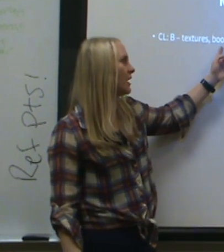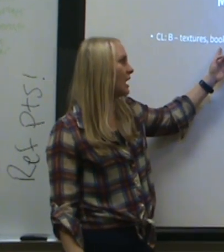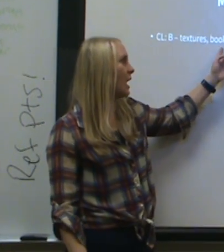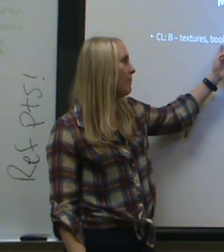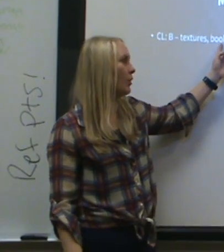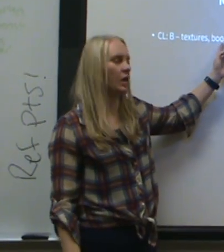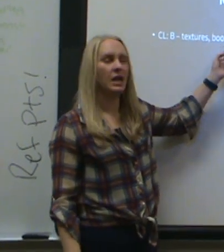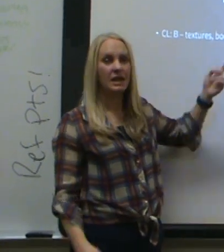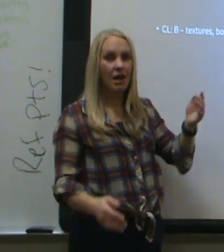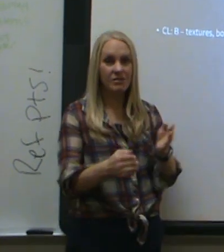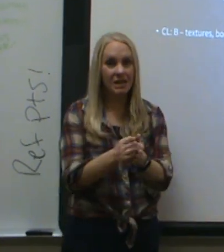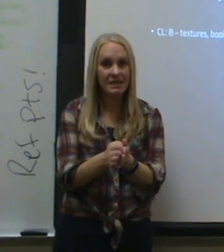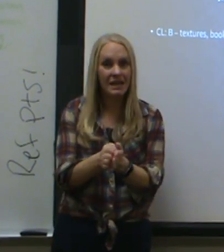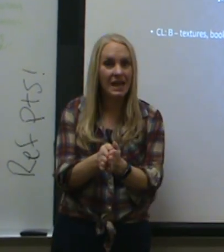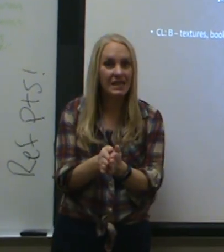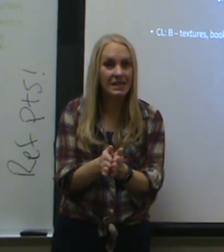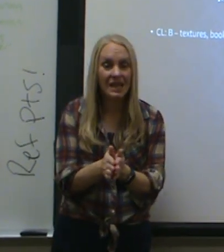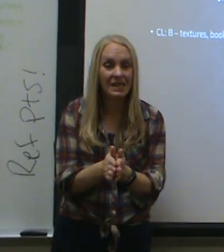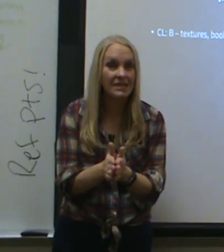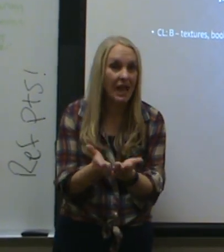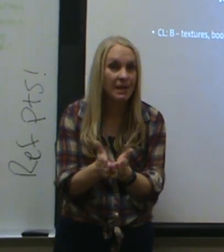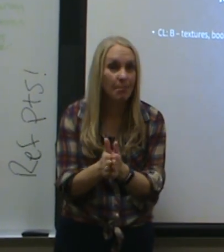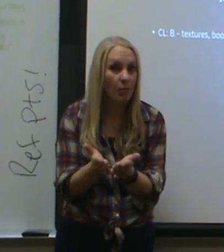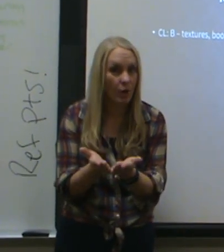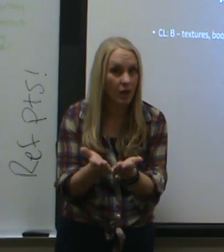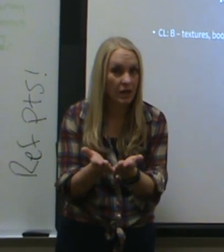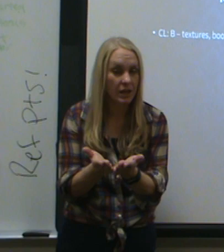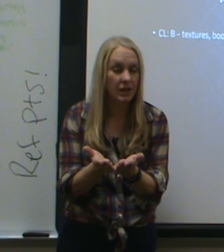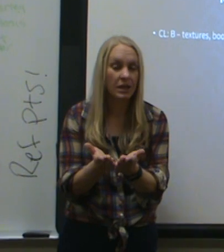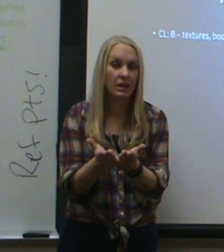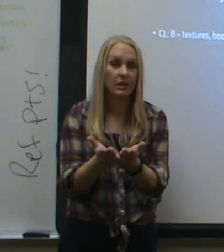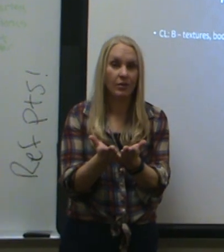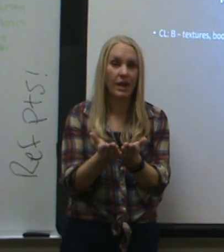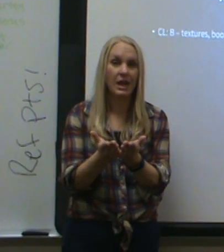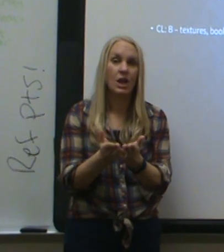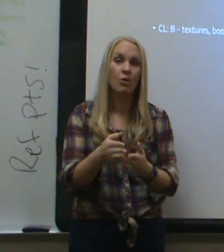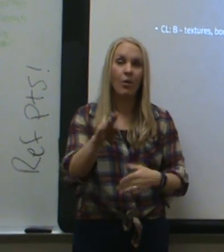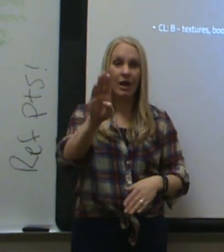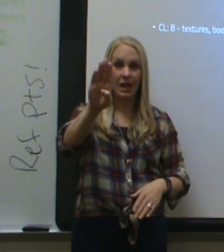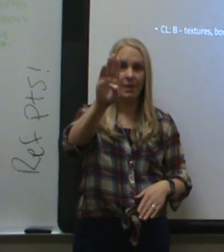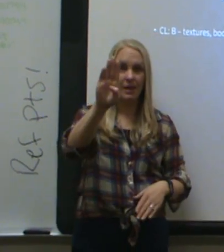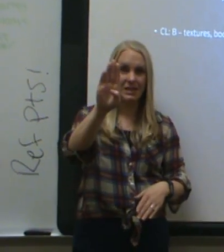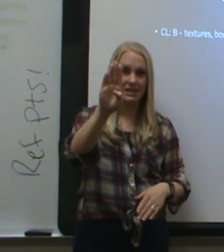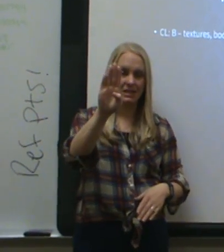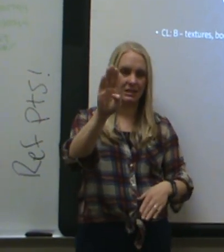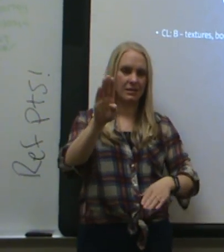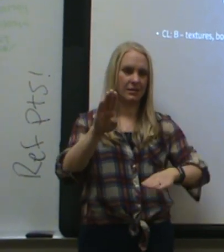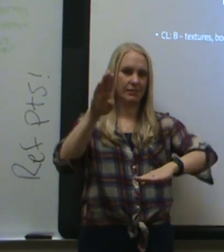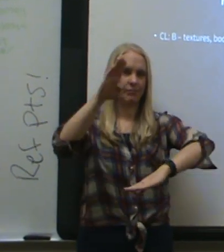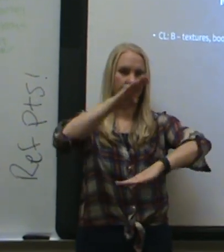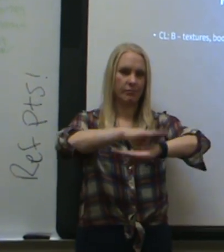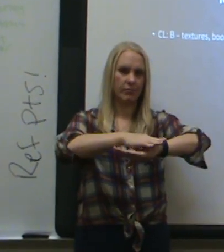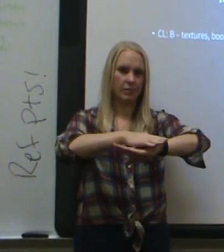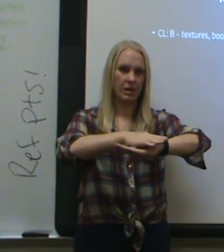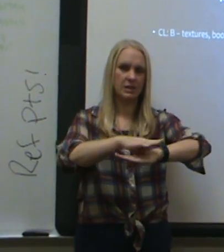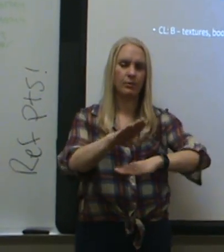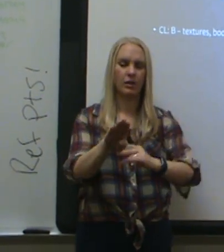Right? A book. Now it's not saying signed book, right? It's a book.